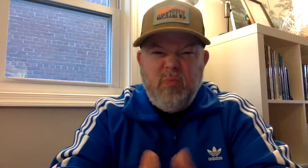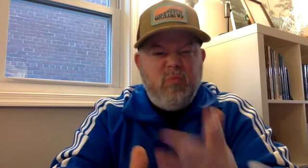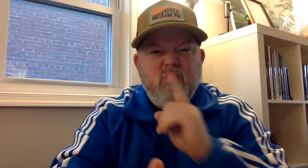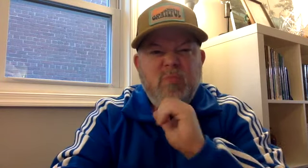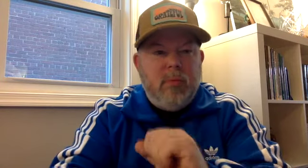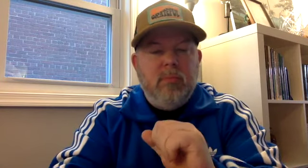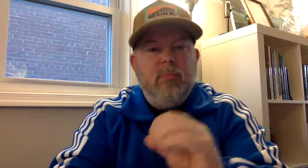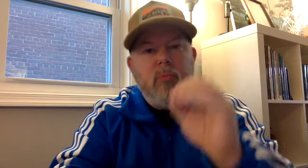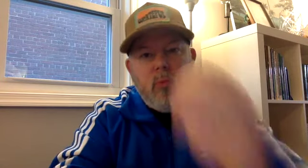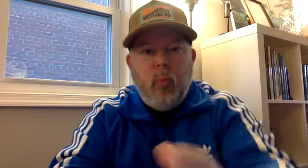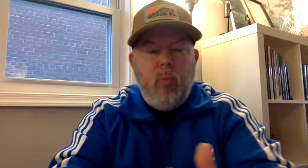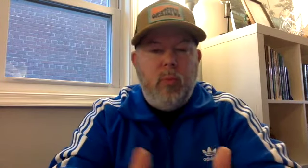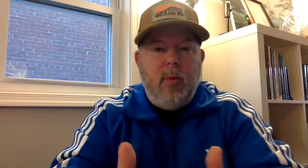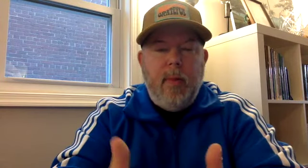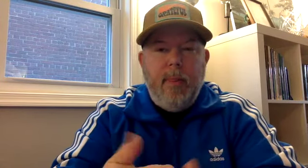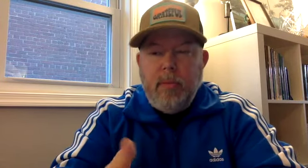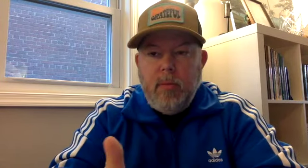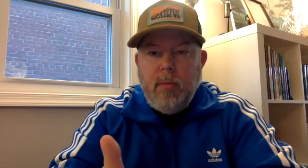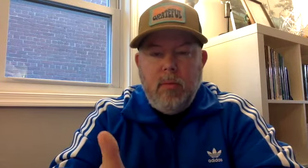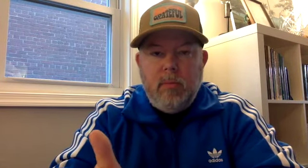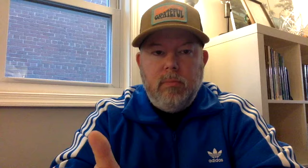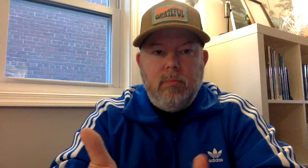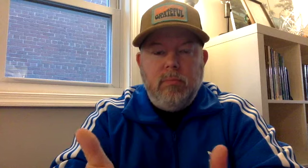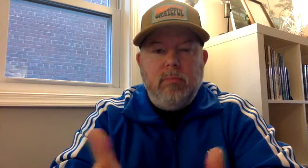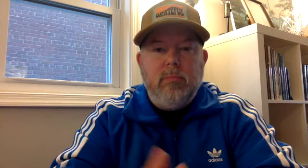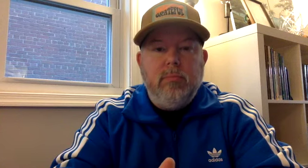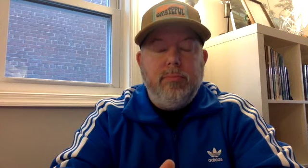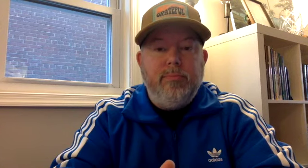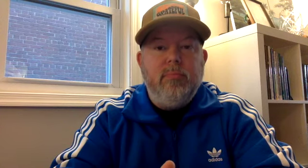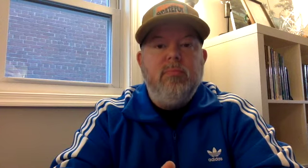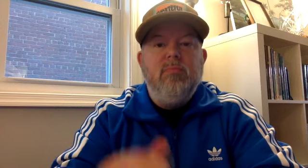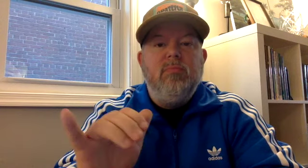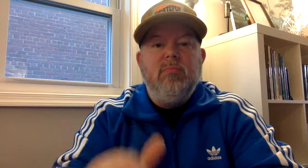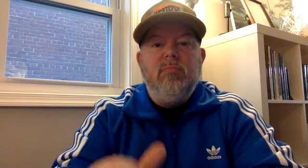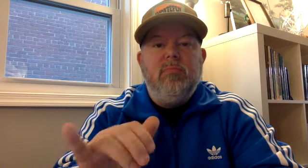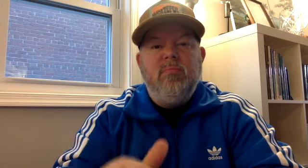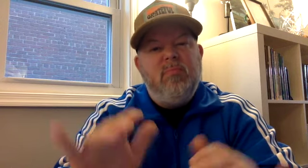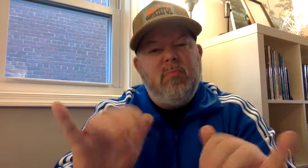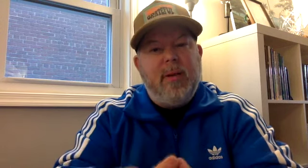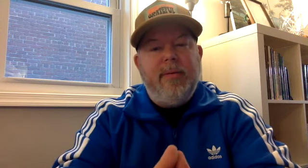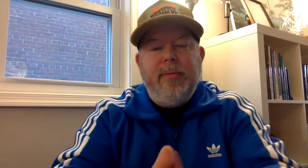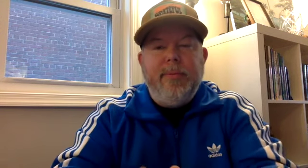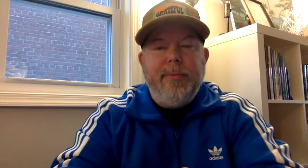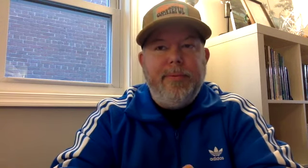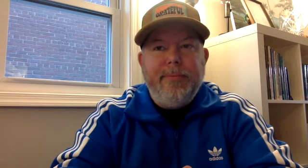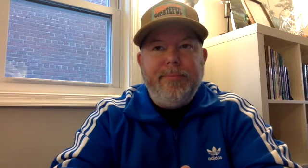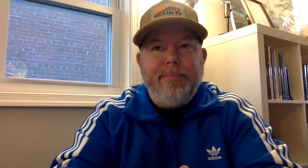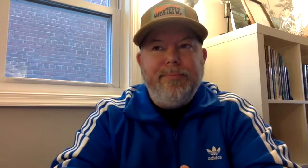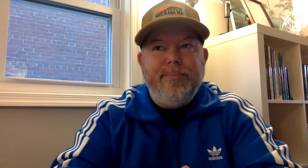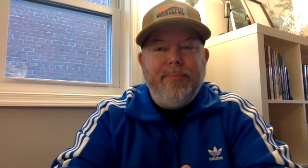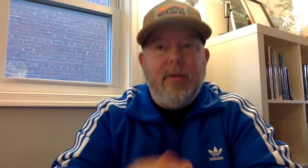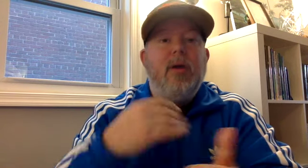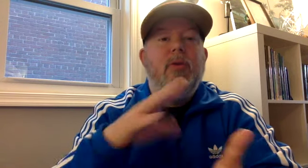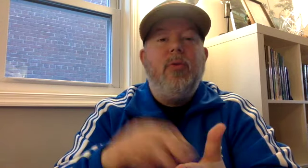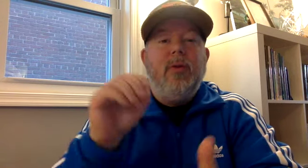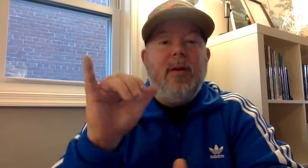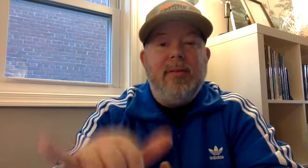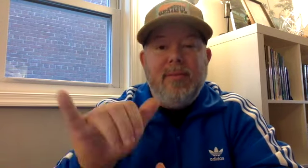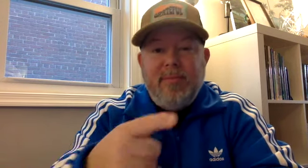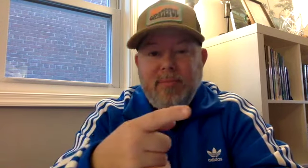next breakdown. CarShield customers can receive protection for major parts and systems and have the freedom to choose the mechanic or dealer for